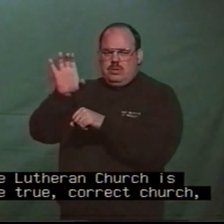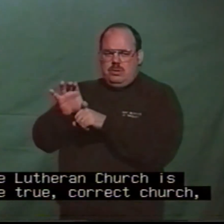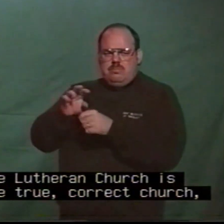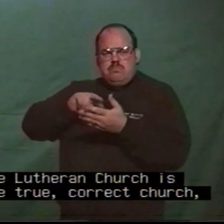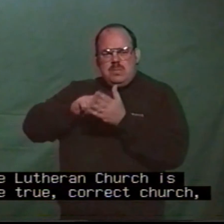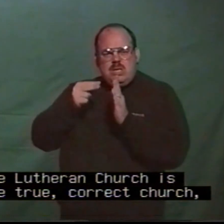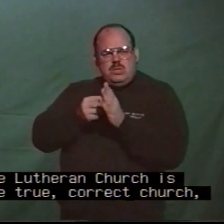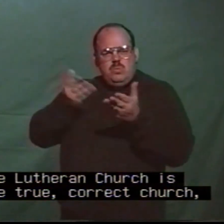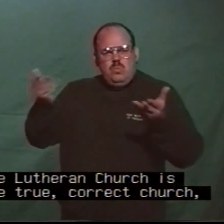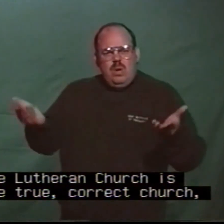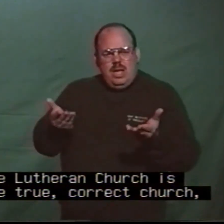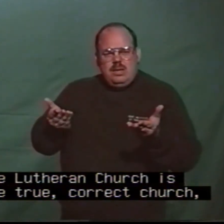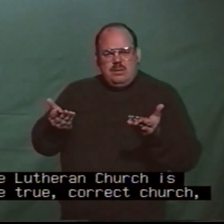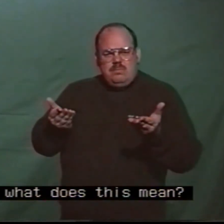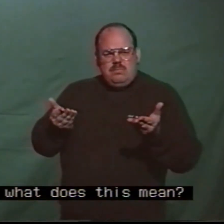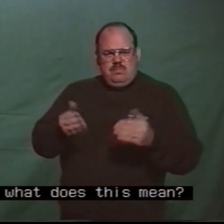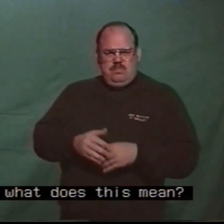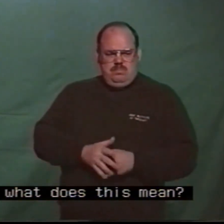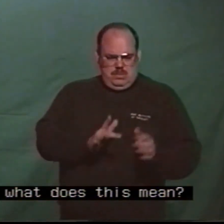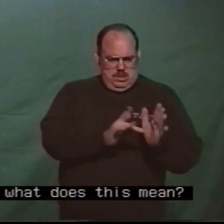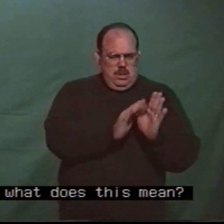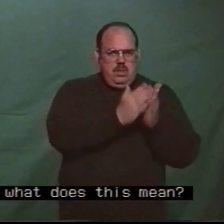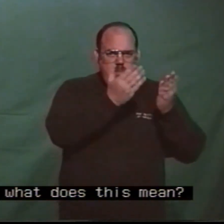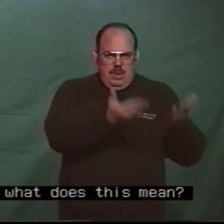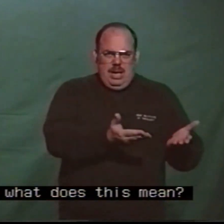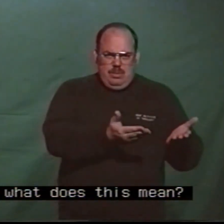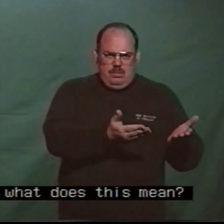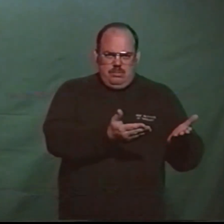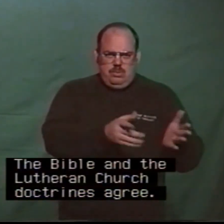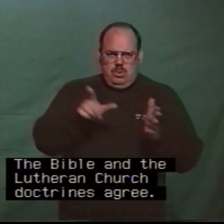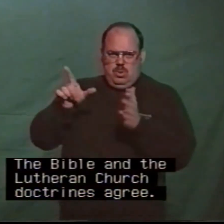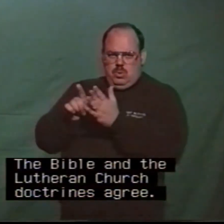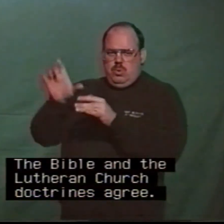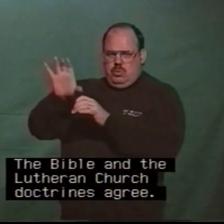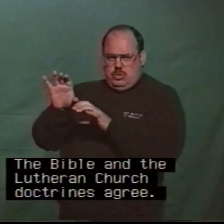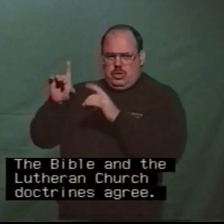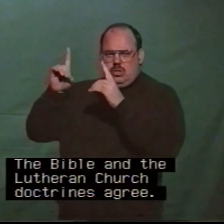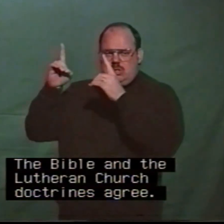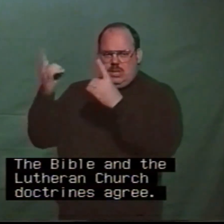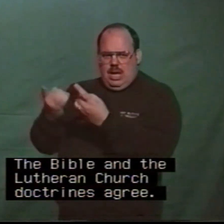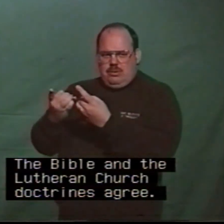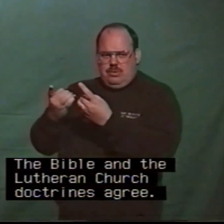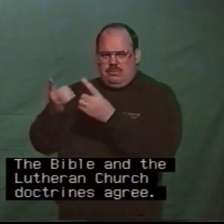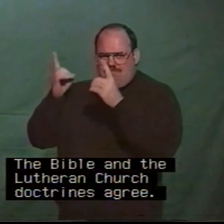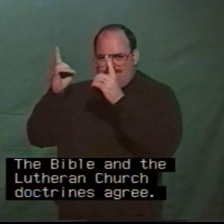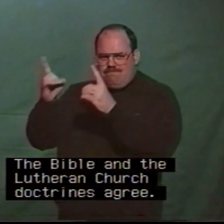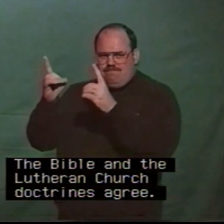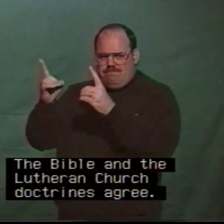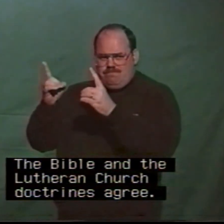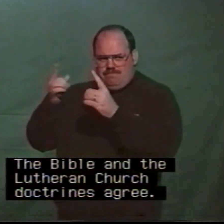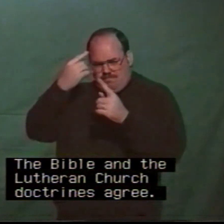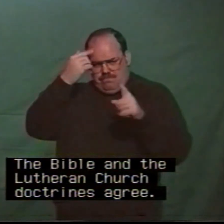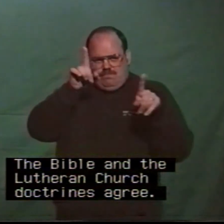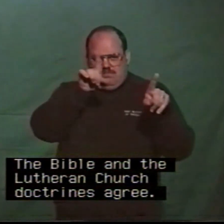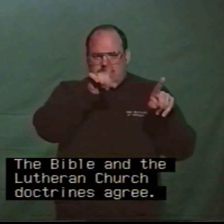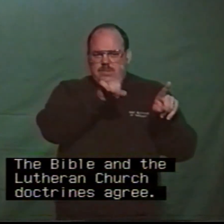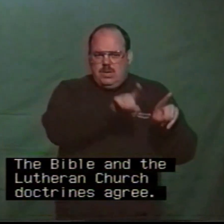Lutheran Church is the true correct church what does this mean the Bible and the Lutheran Church doctrines agree